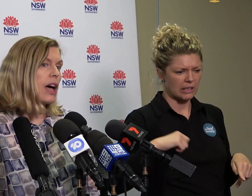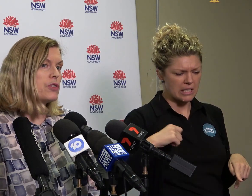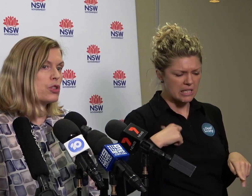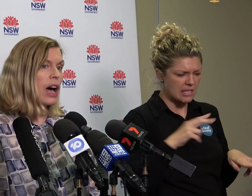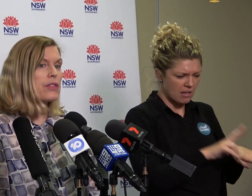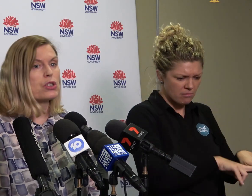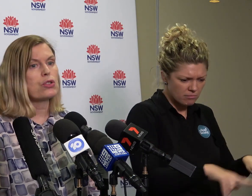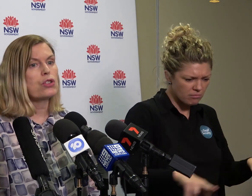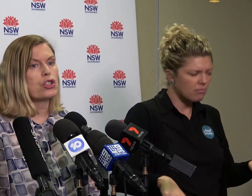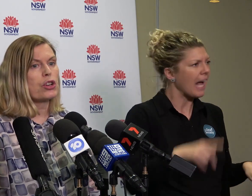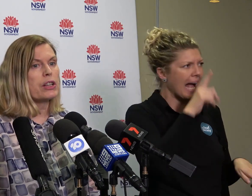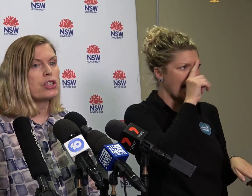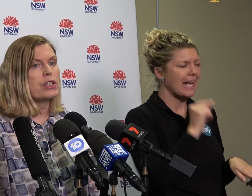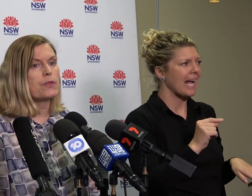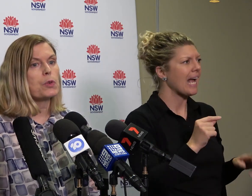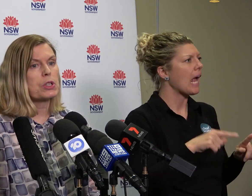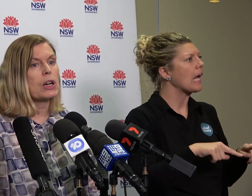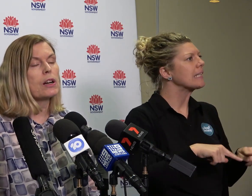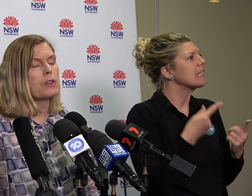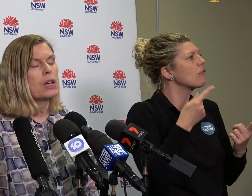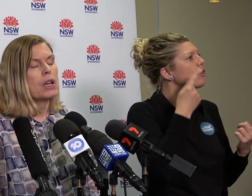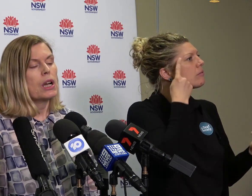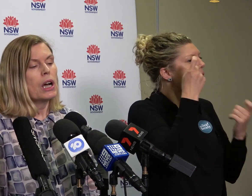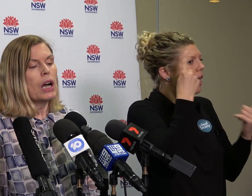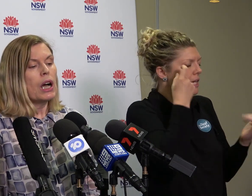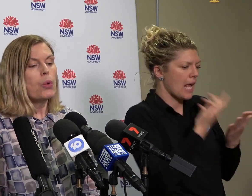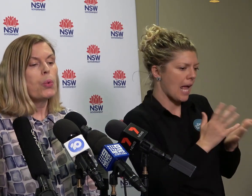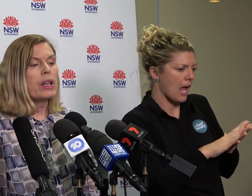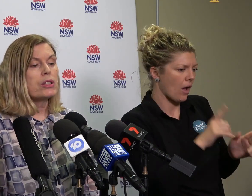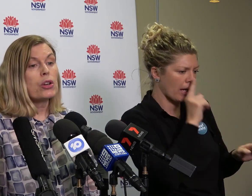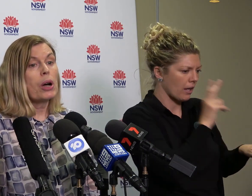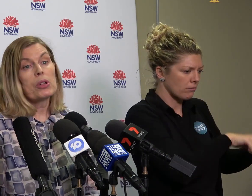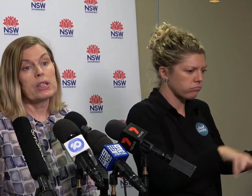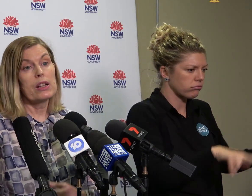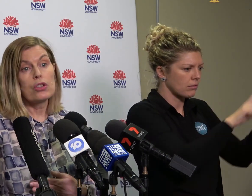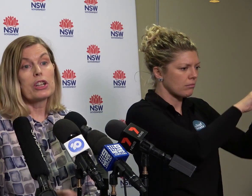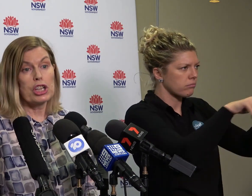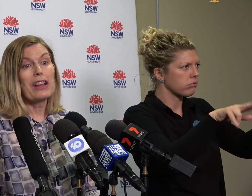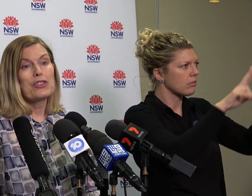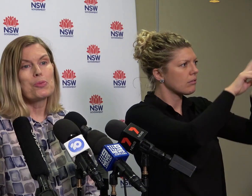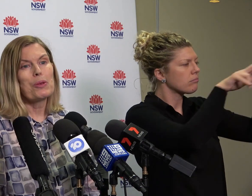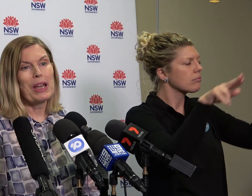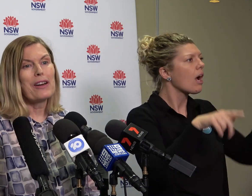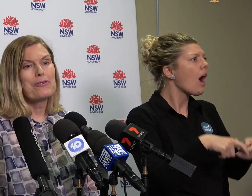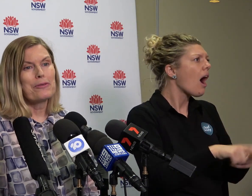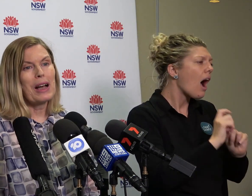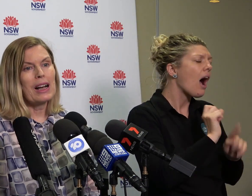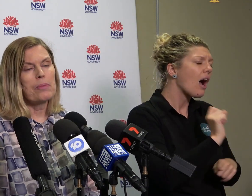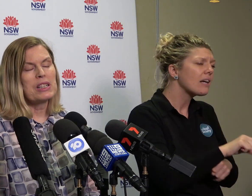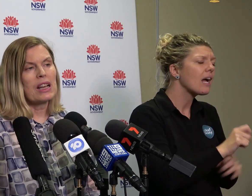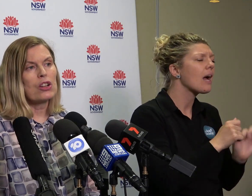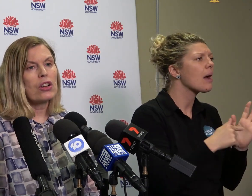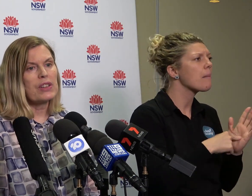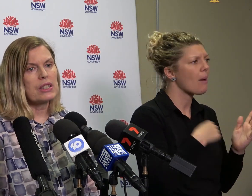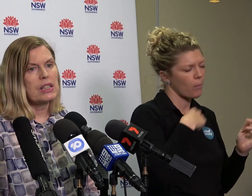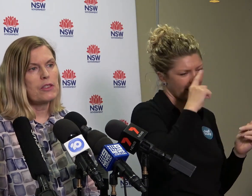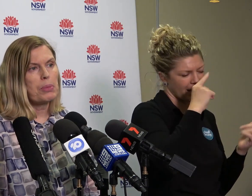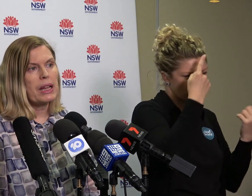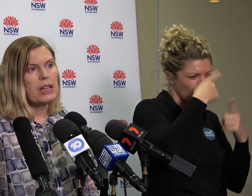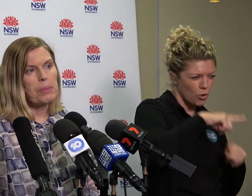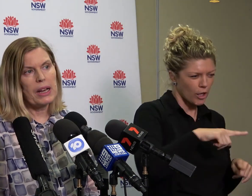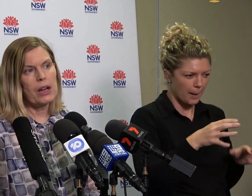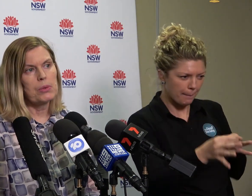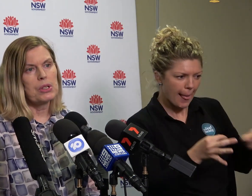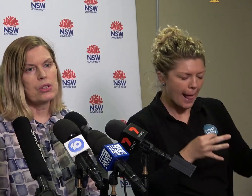or have other surge strategies for staff. So I'm not saying it's not a challenge, but we have done a lot of